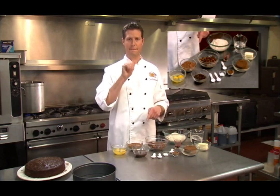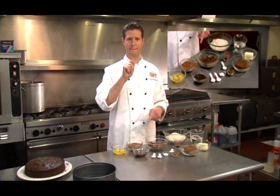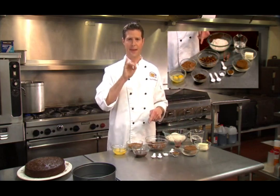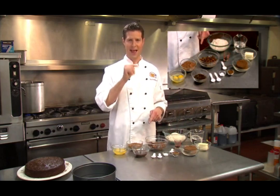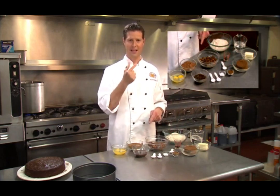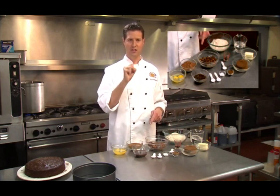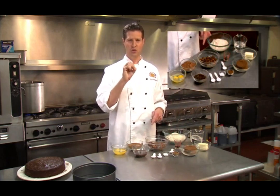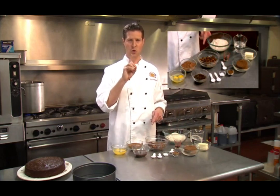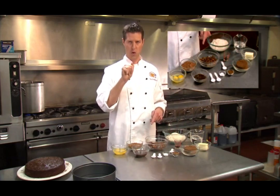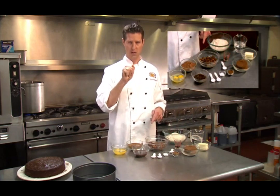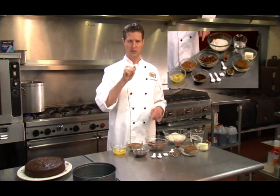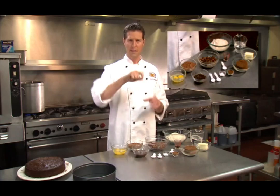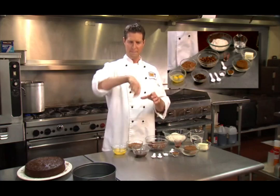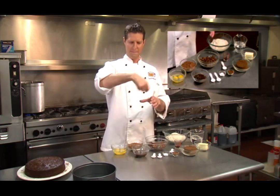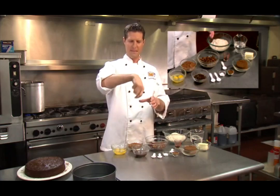and baking soda together.